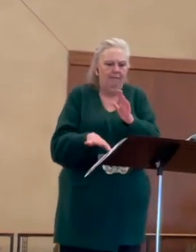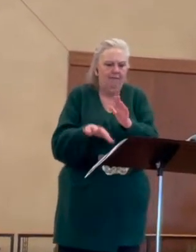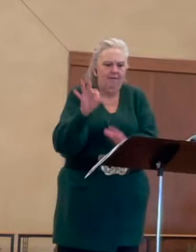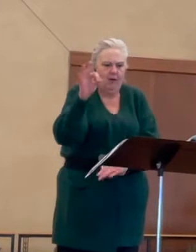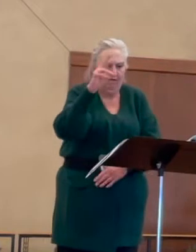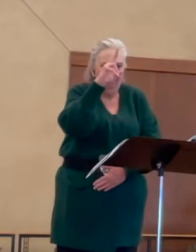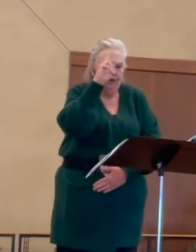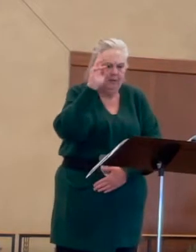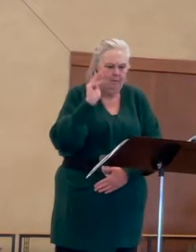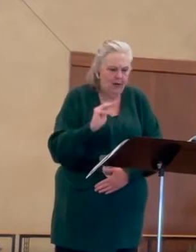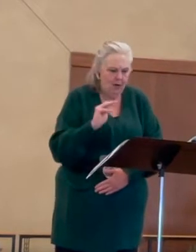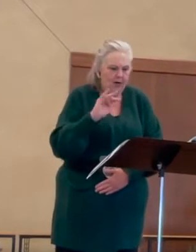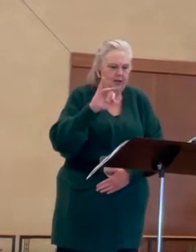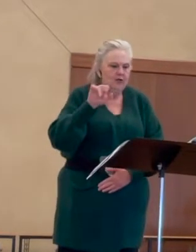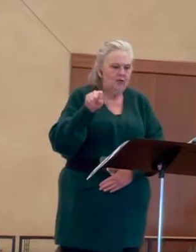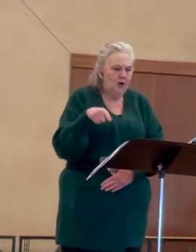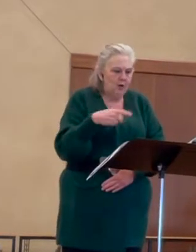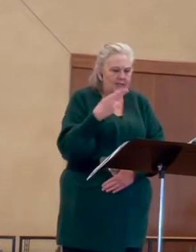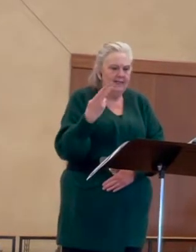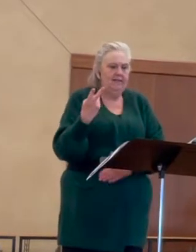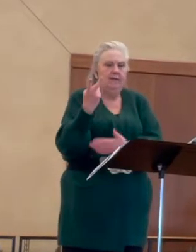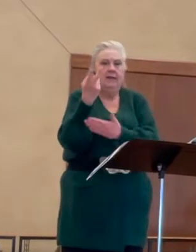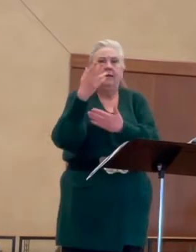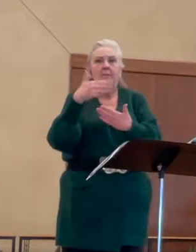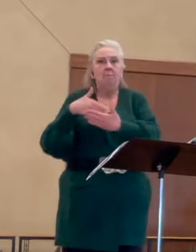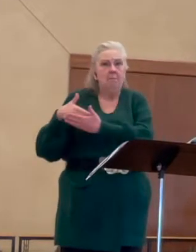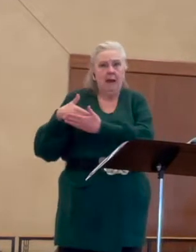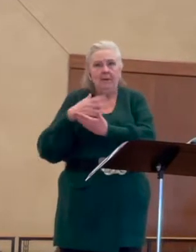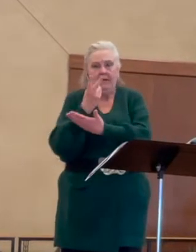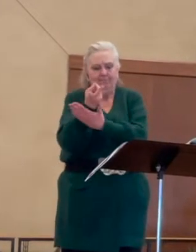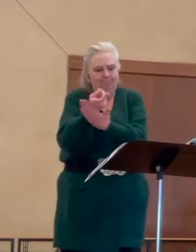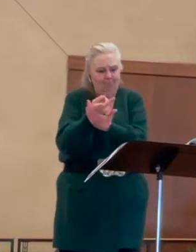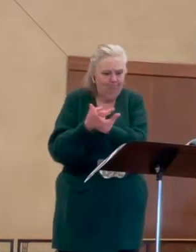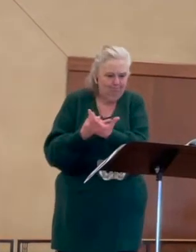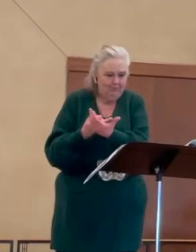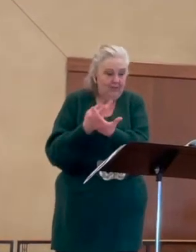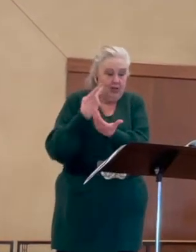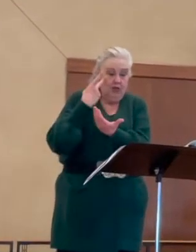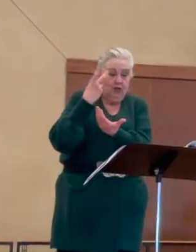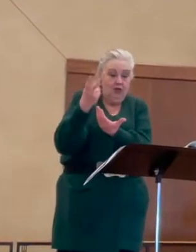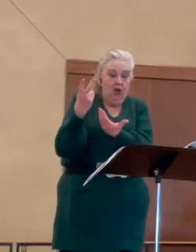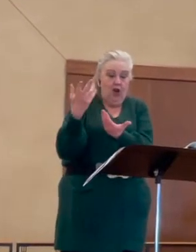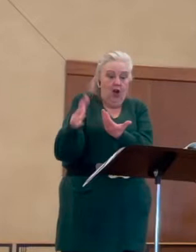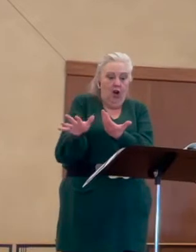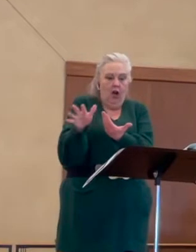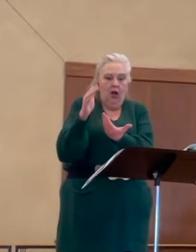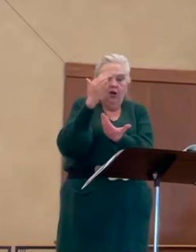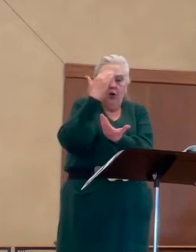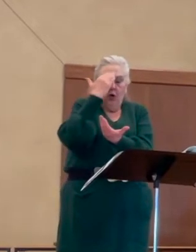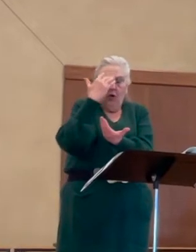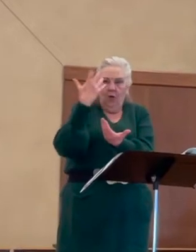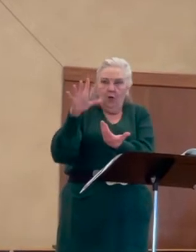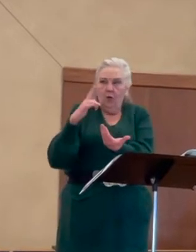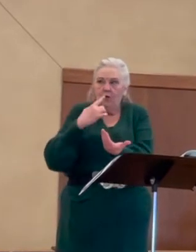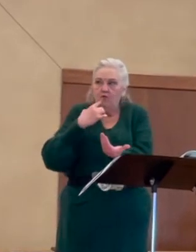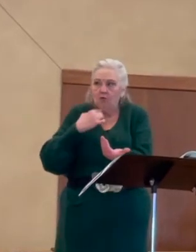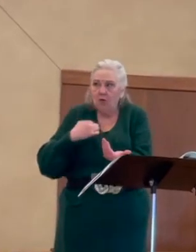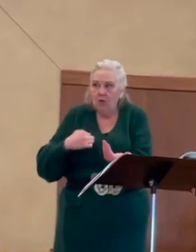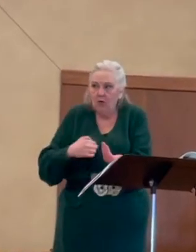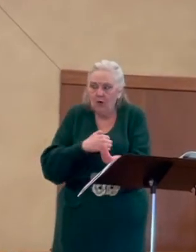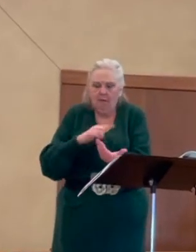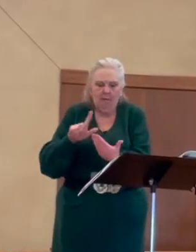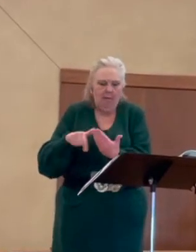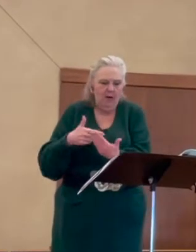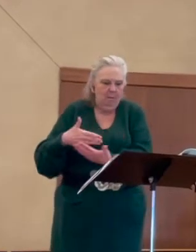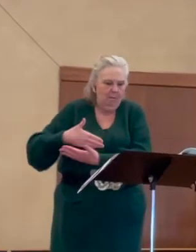and Joseph and the child lying in the manger. When they saw this, they made known what had been told them about this